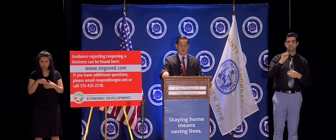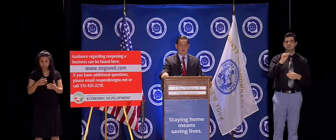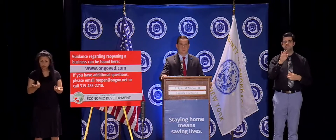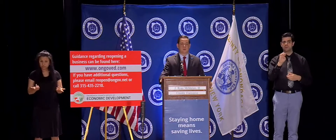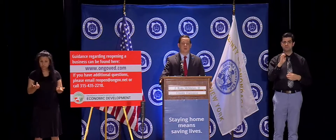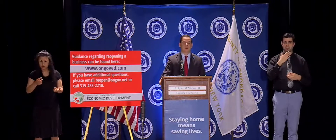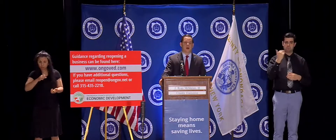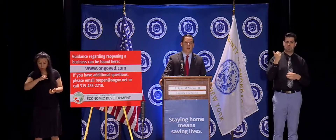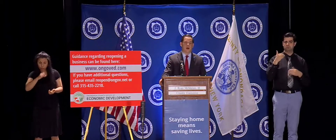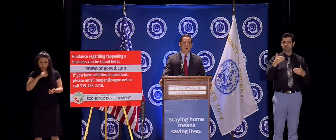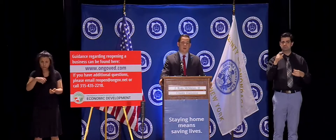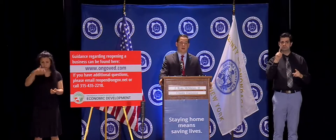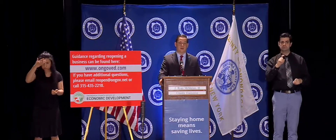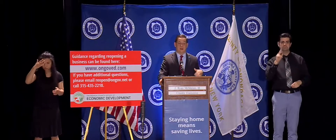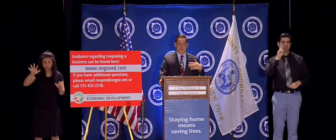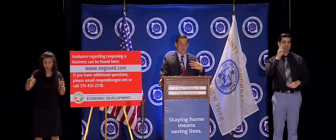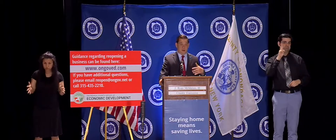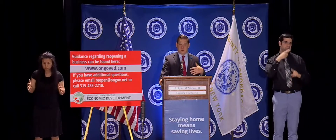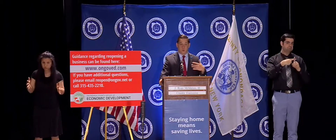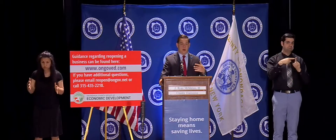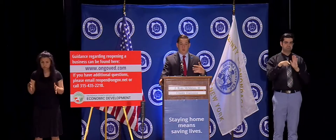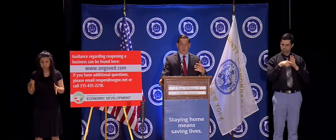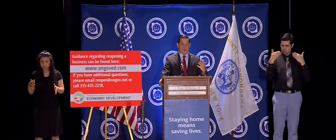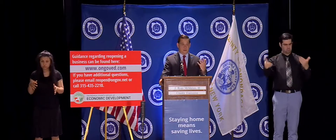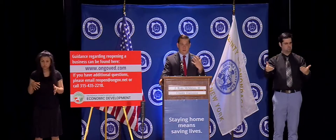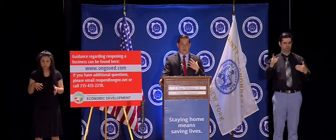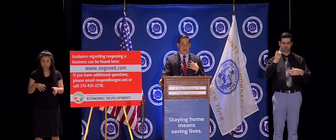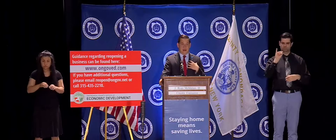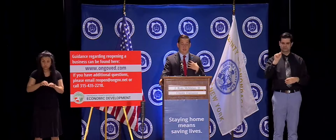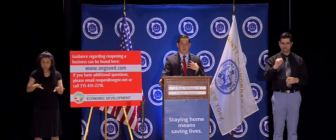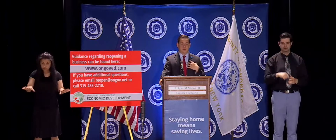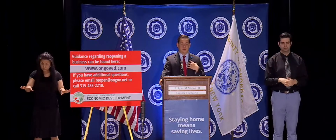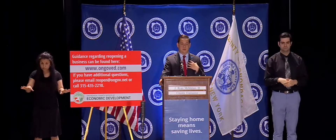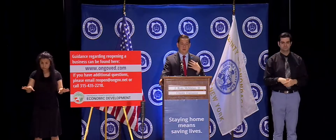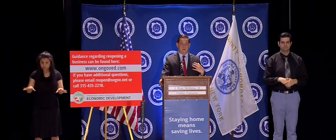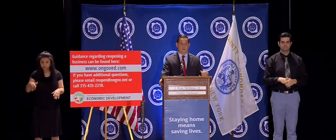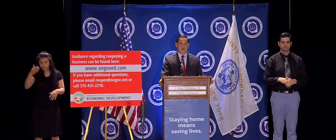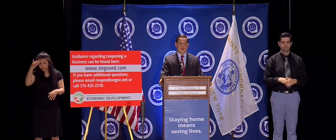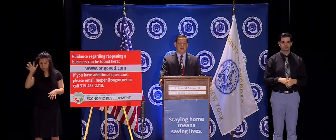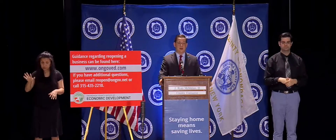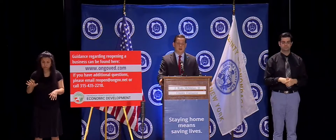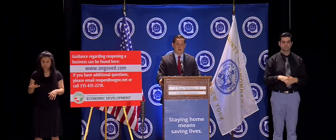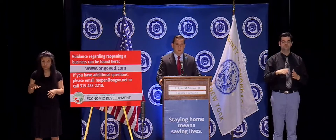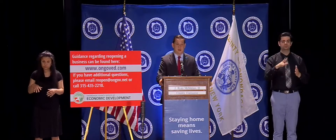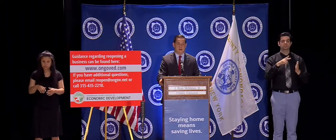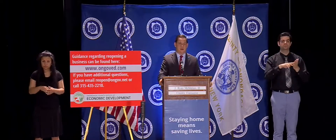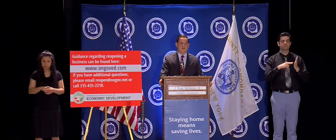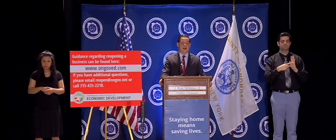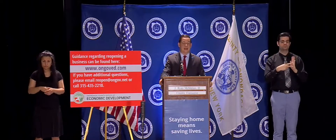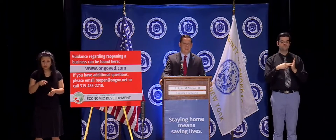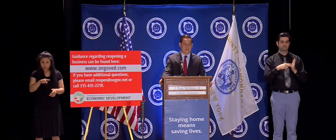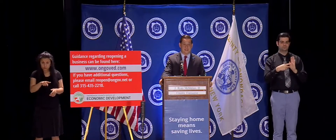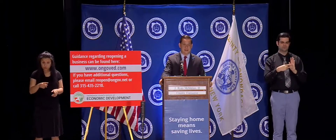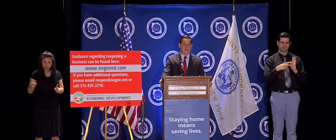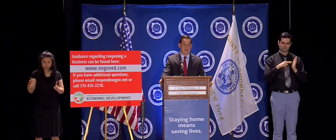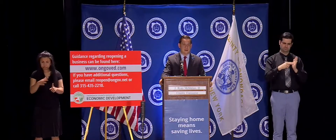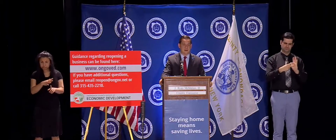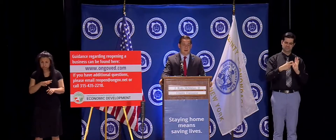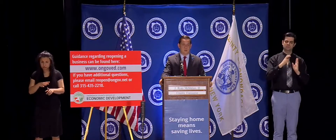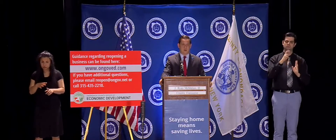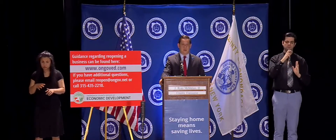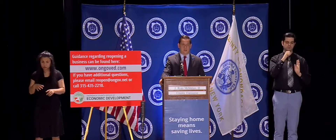the virus. They've handled the virus well, right? They got exposed to the virus. They have not gotten